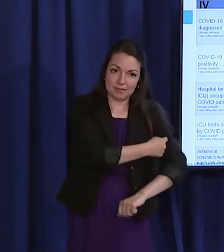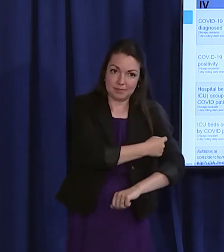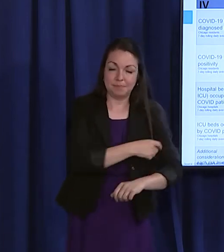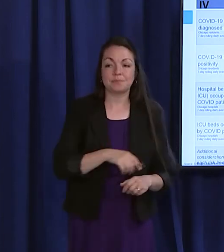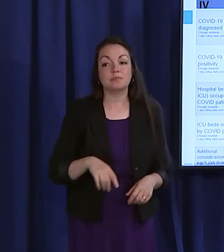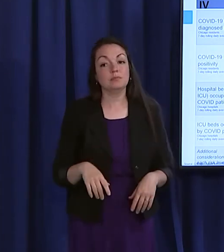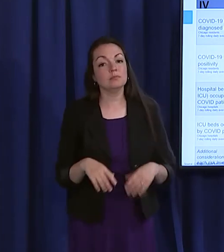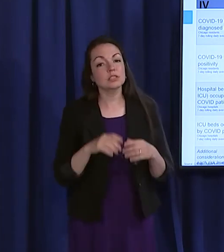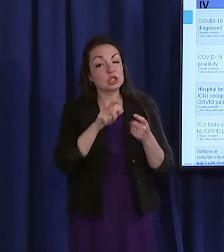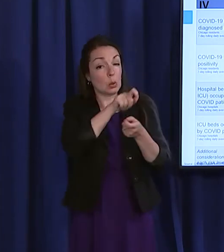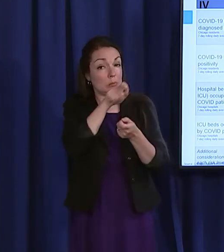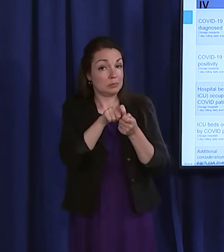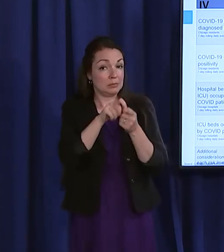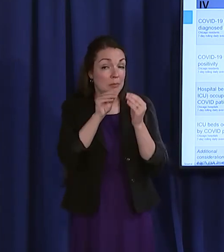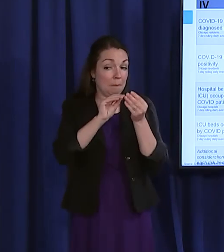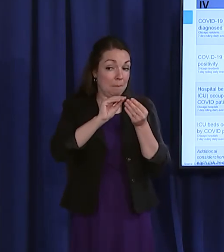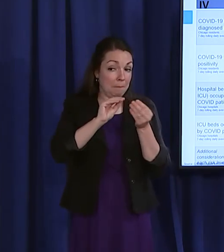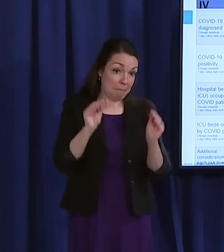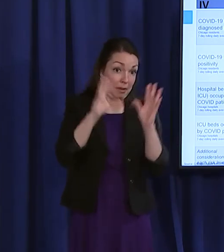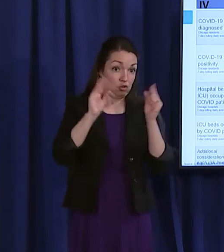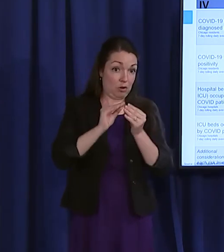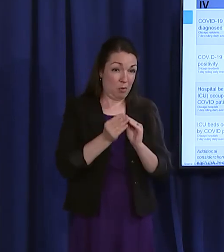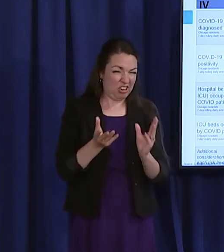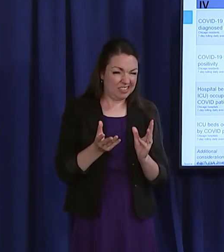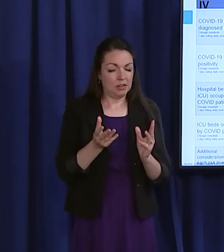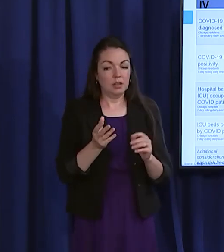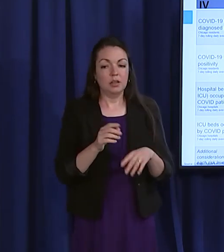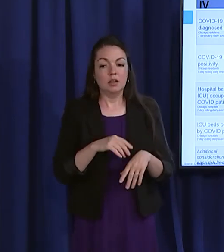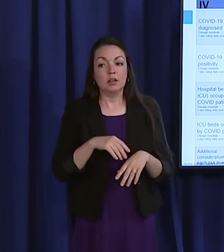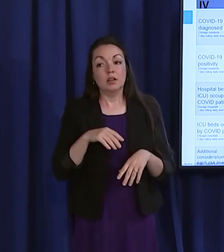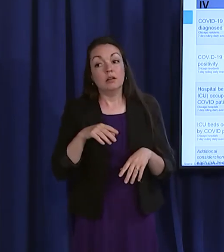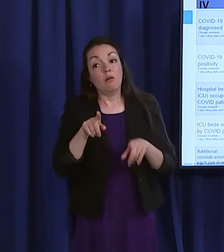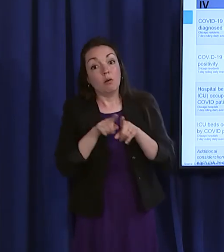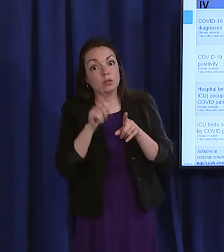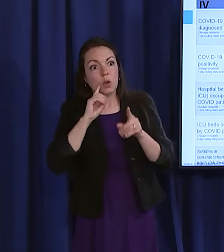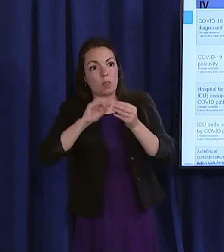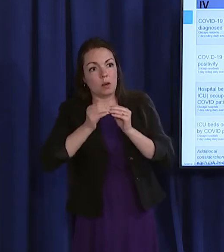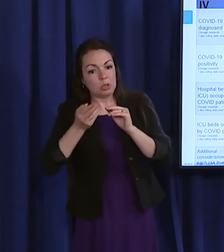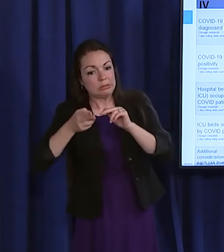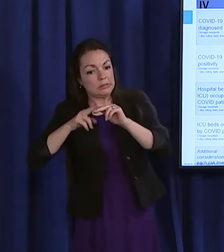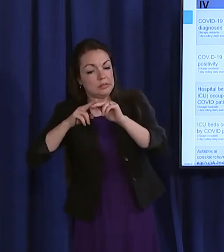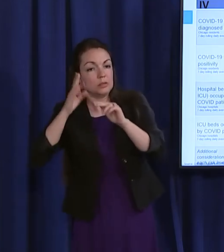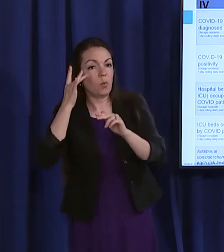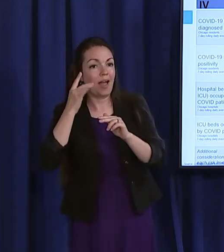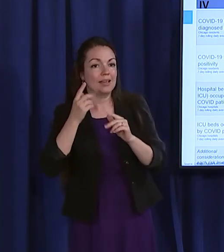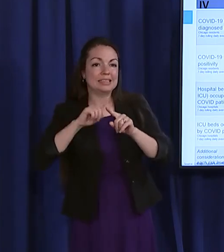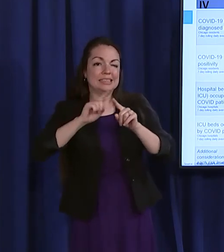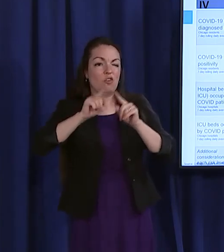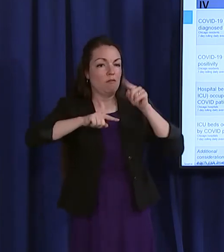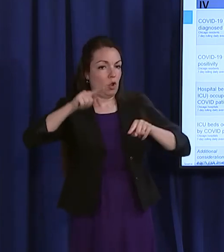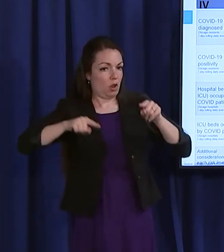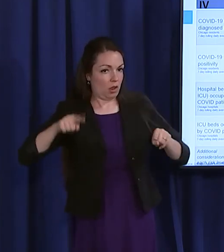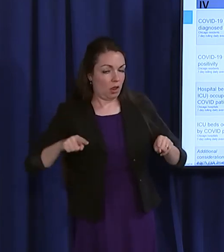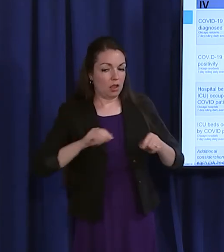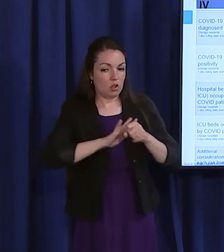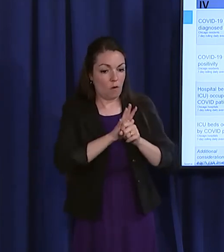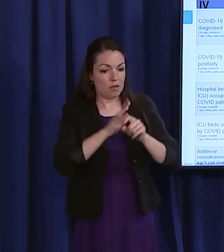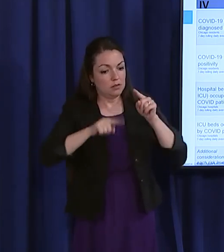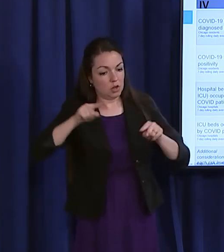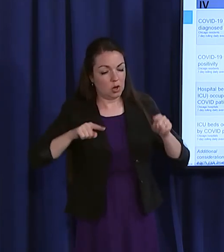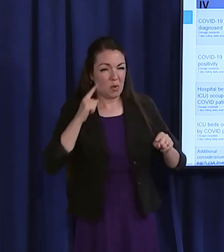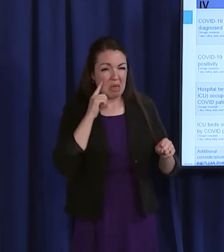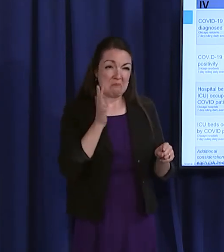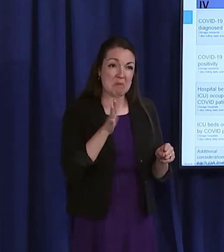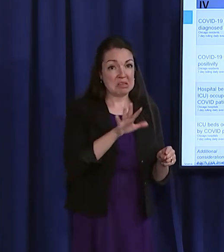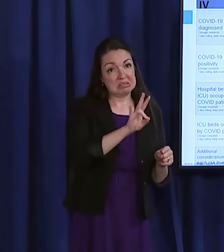estimates have increased a little bit because of the emergence of variants, right? Where we started thinking, maybe a 70% vaccination